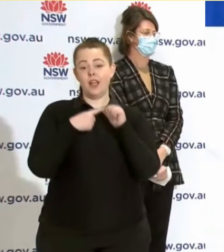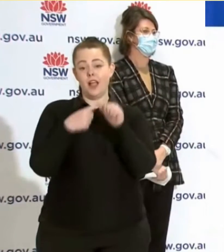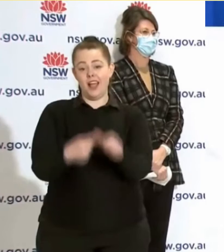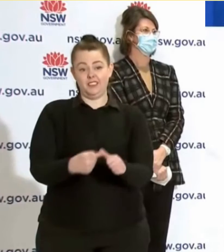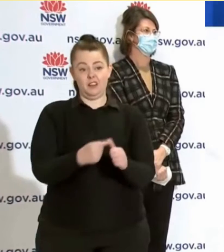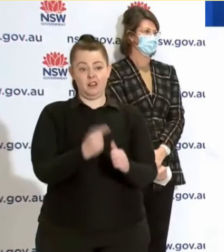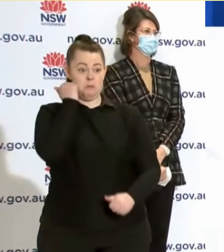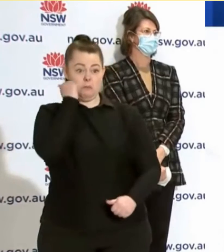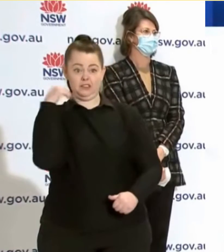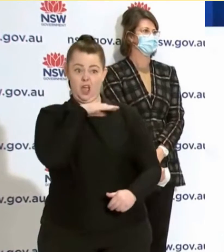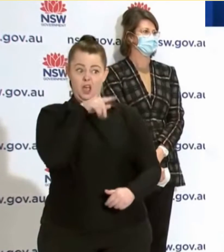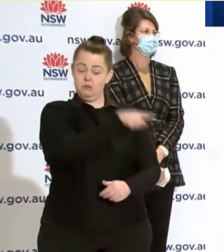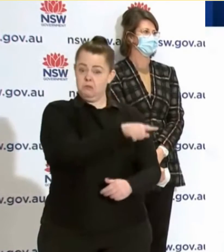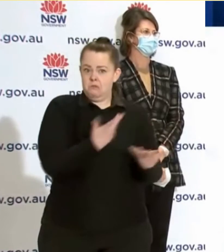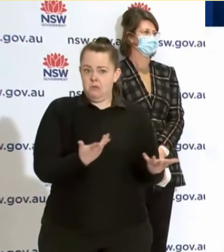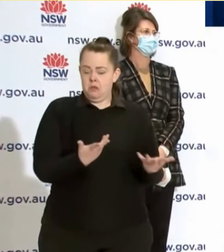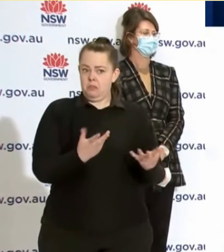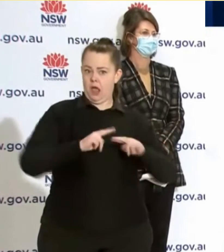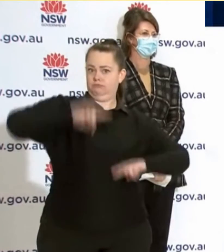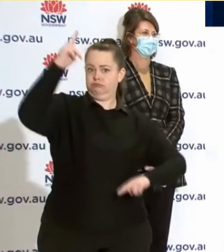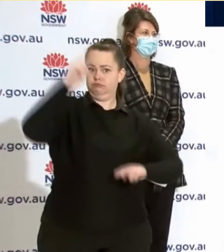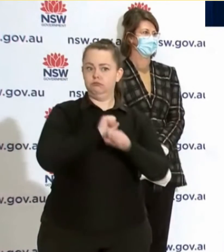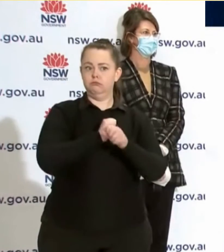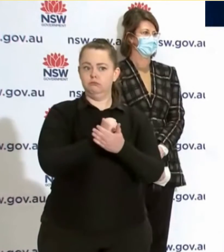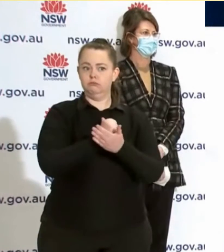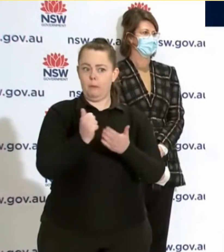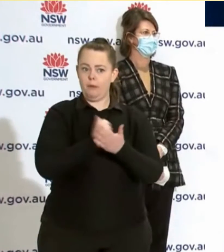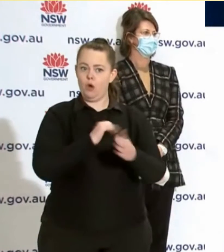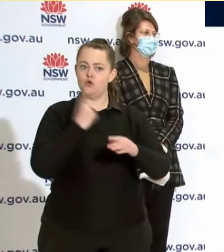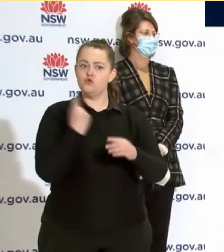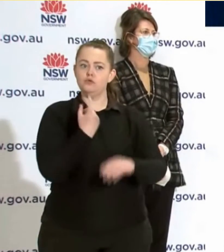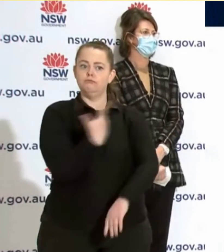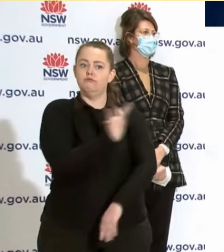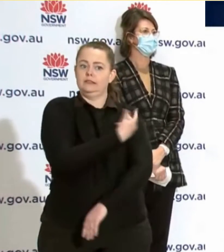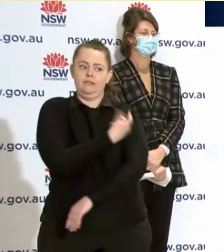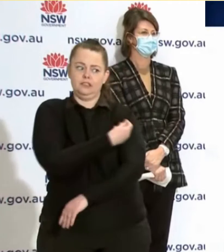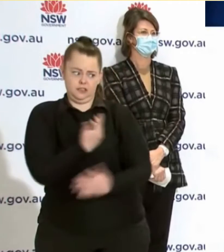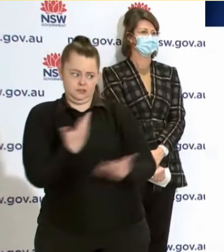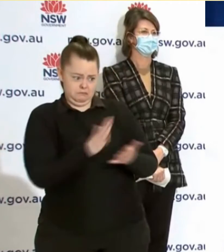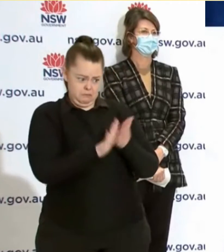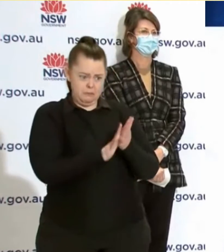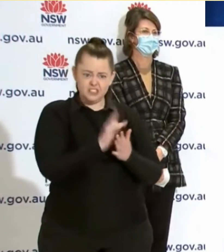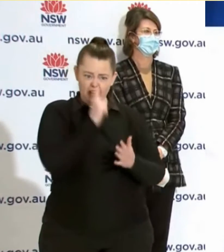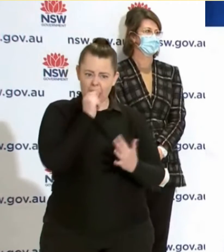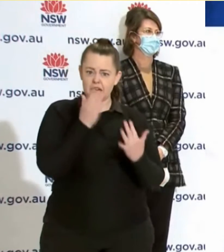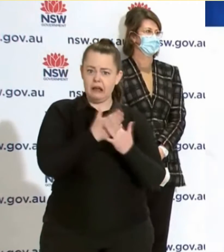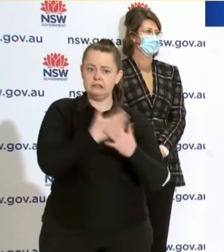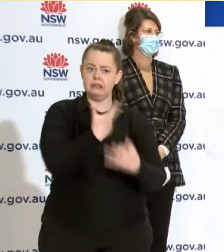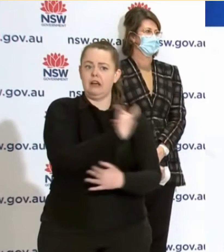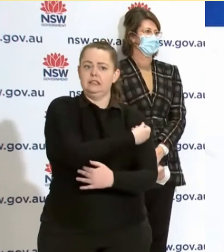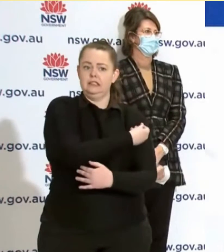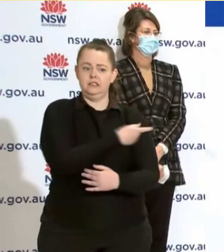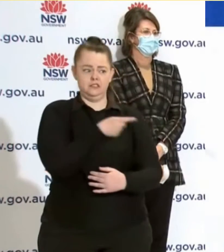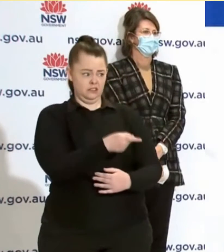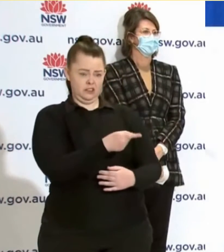rates. Obviously, people are getting access to the vaccine. We've seen Blacktown go from one of the lowest rates of vaccination to now one of the highest in the